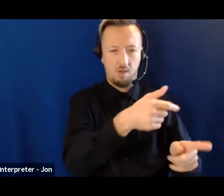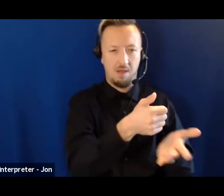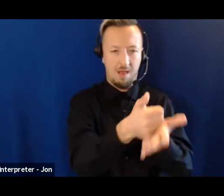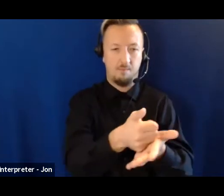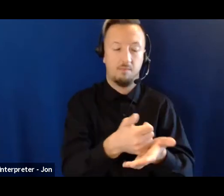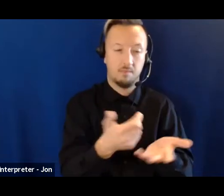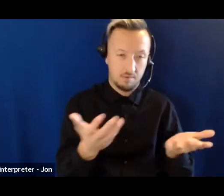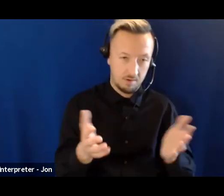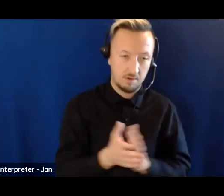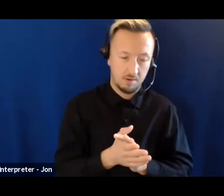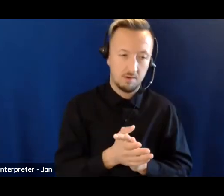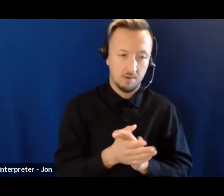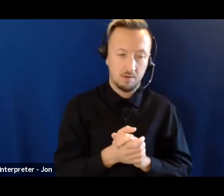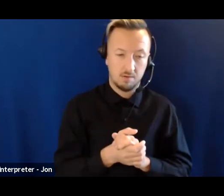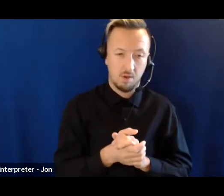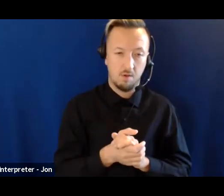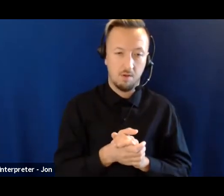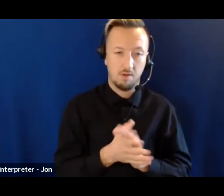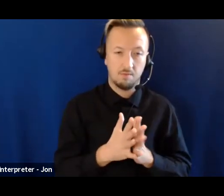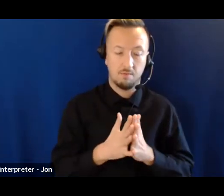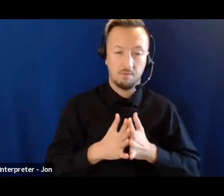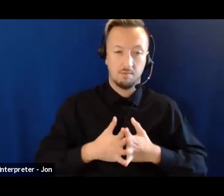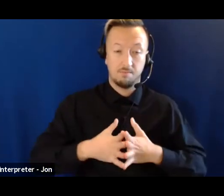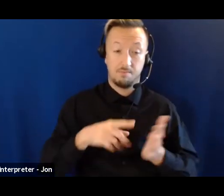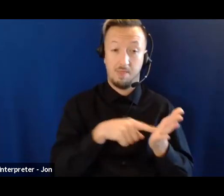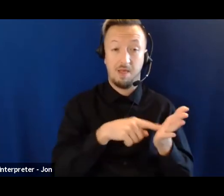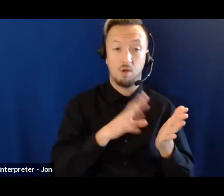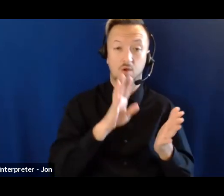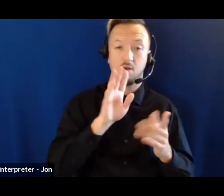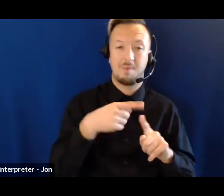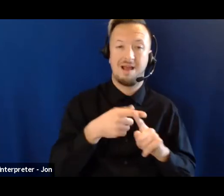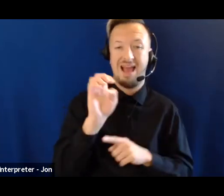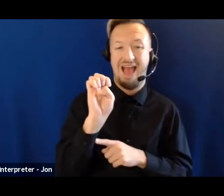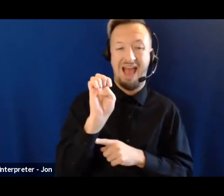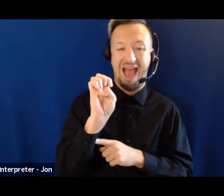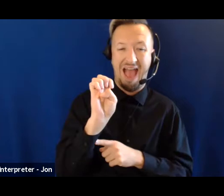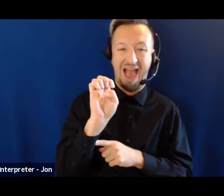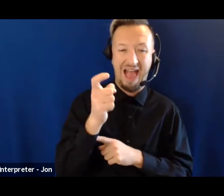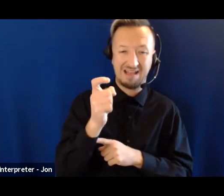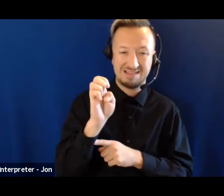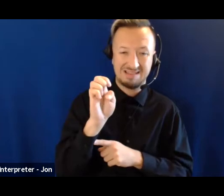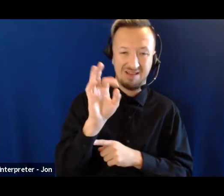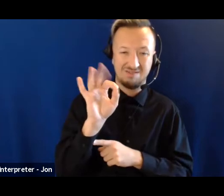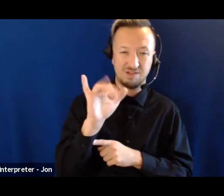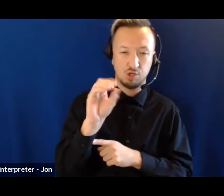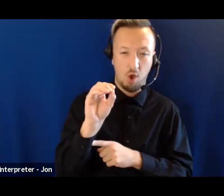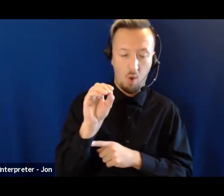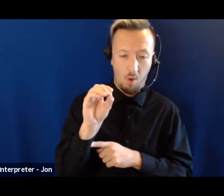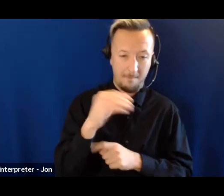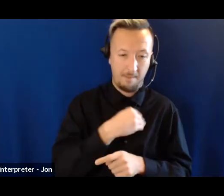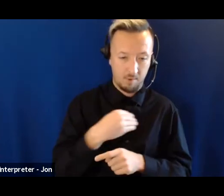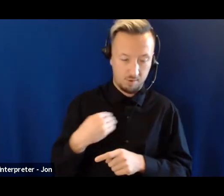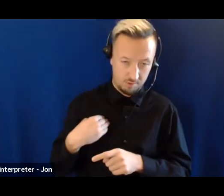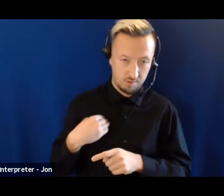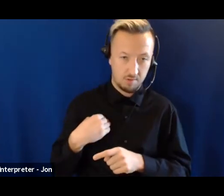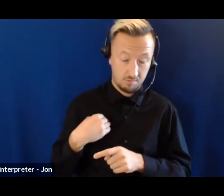there. So it talks about your ex officio members as well. And again, this is another thing that I think a lot of times